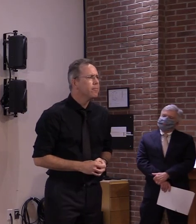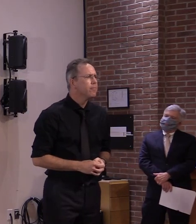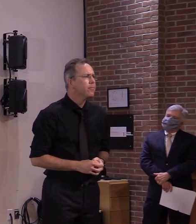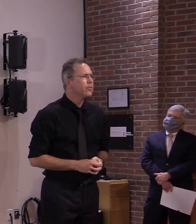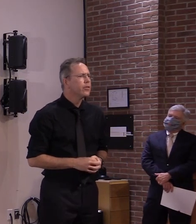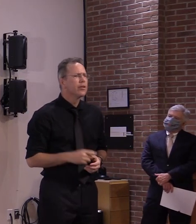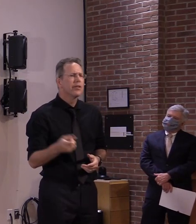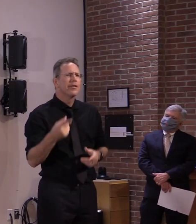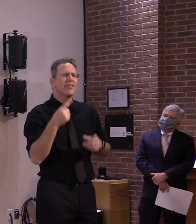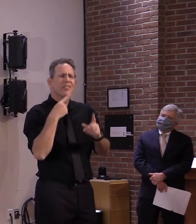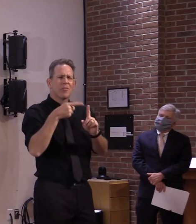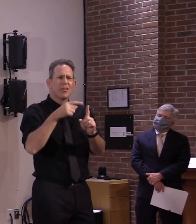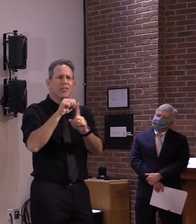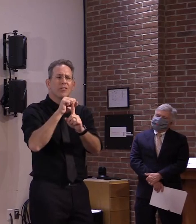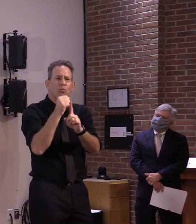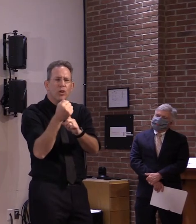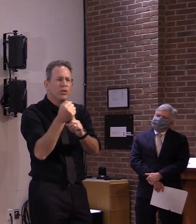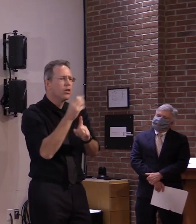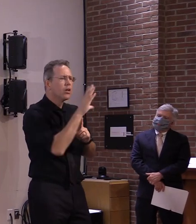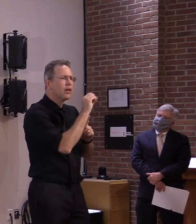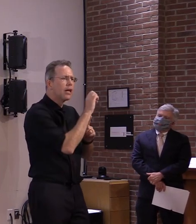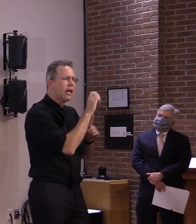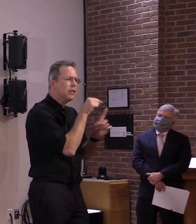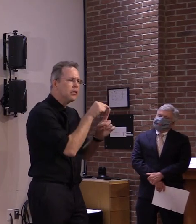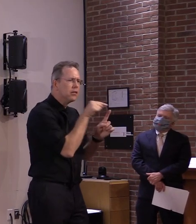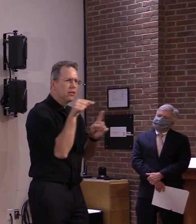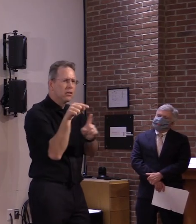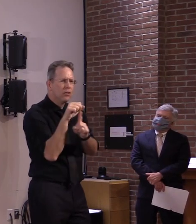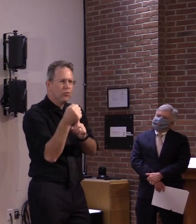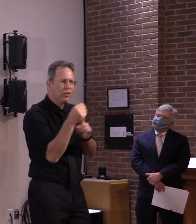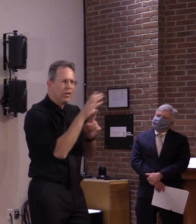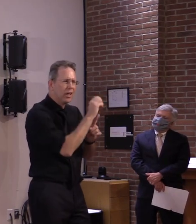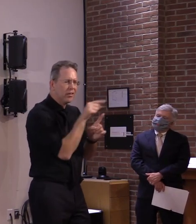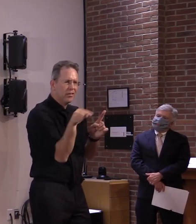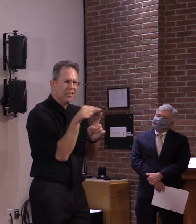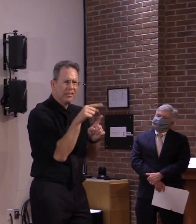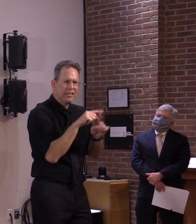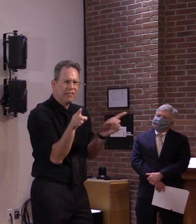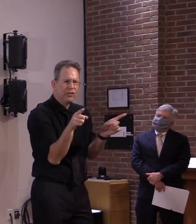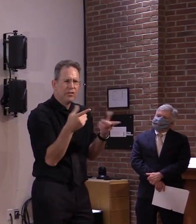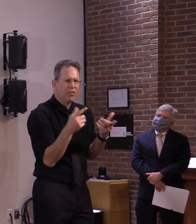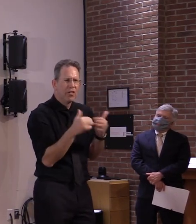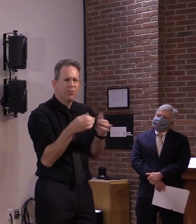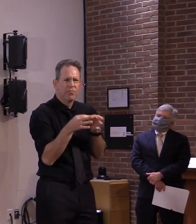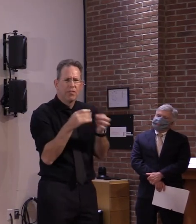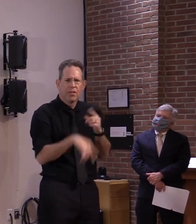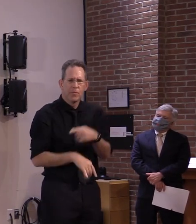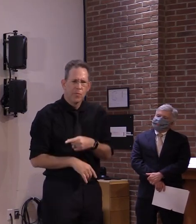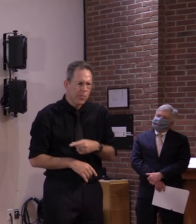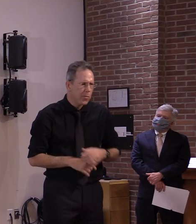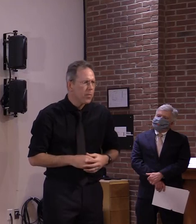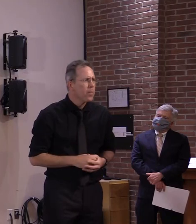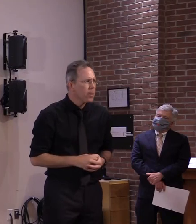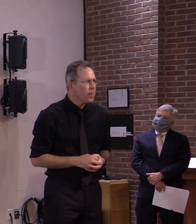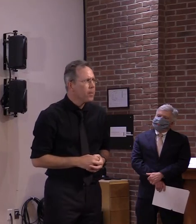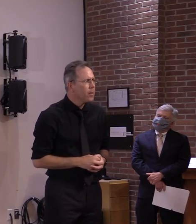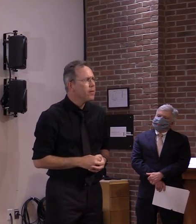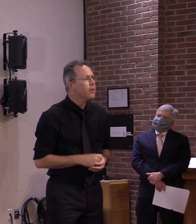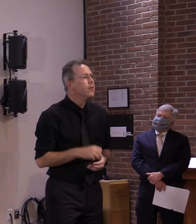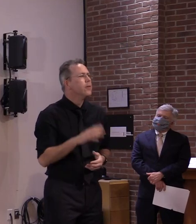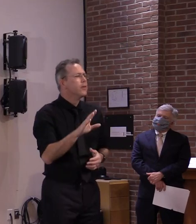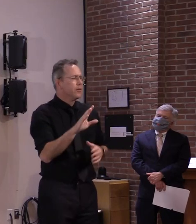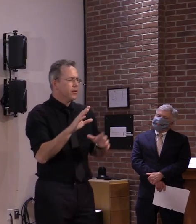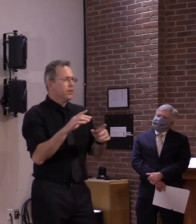What's the difference between, say, 42 cases or 42 situations? Oh, okay. So